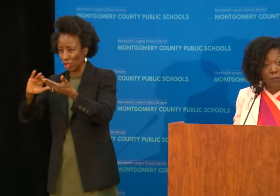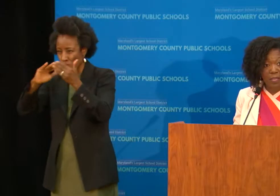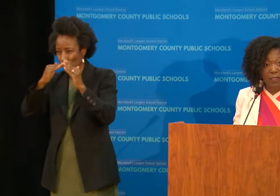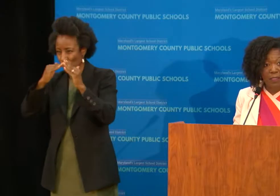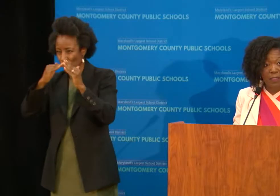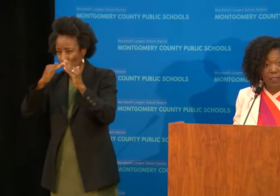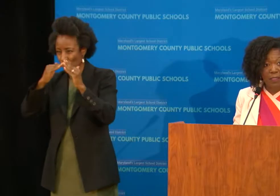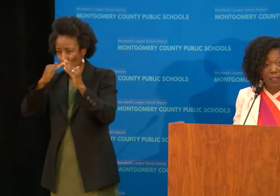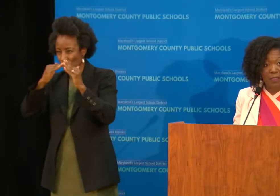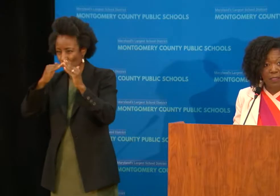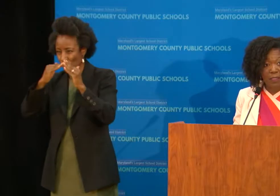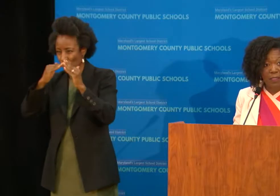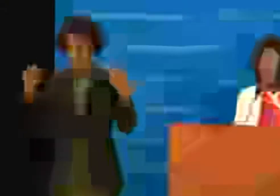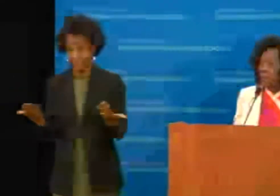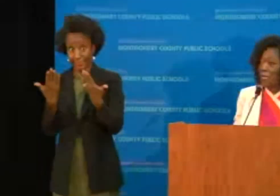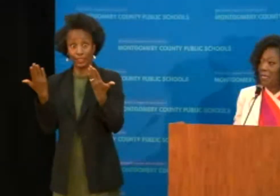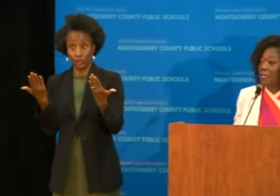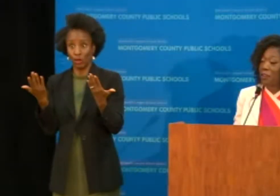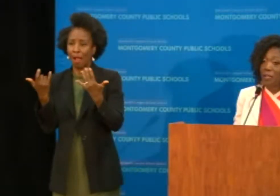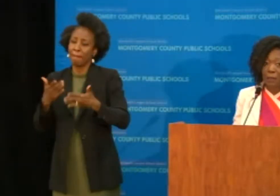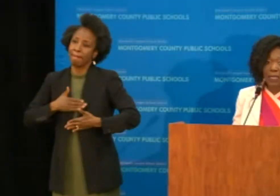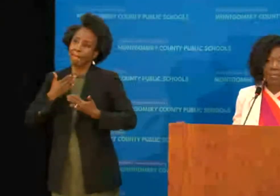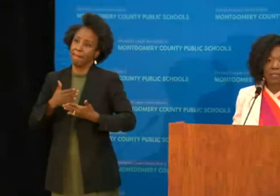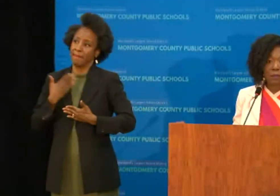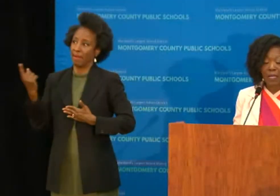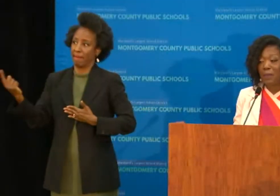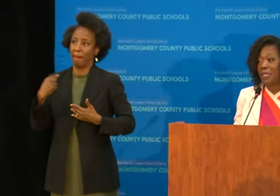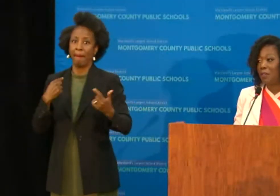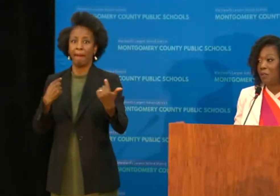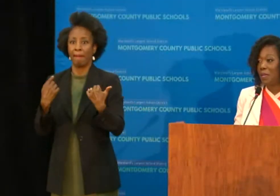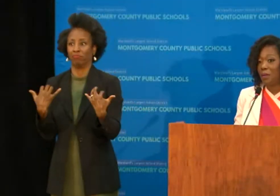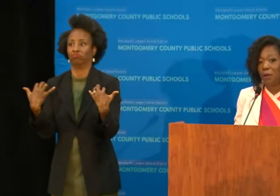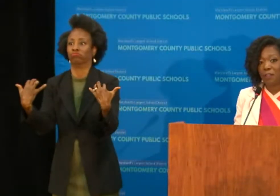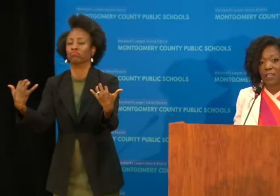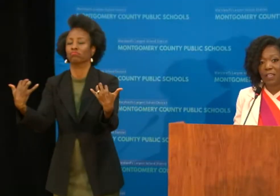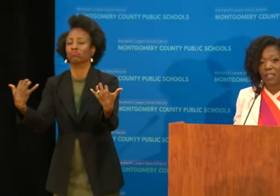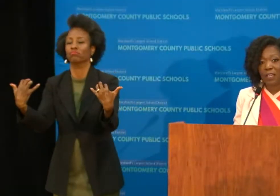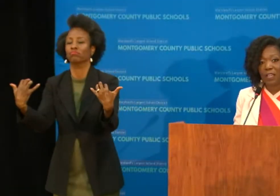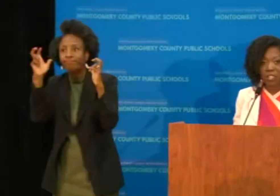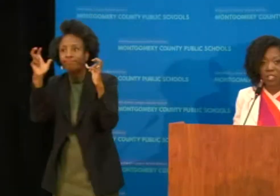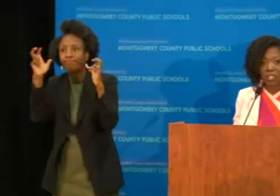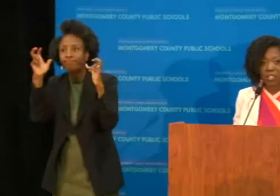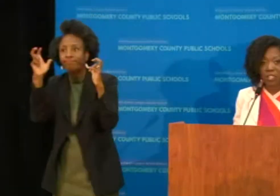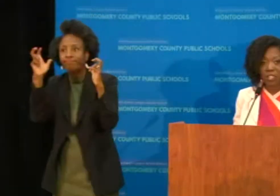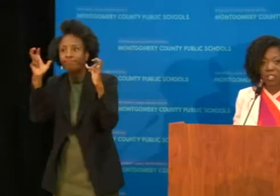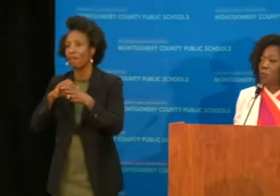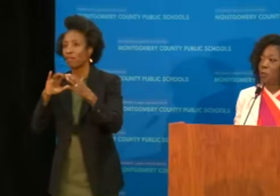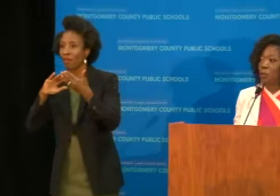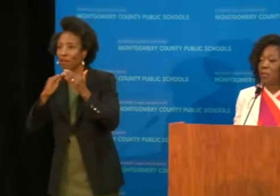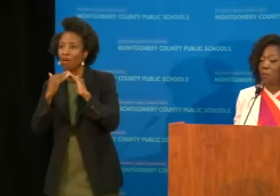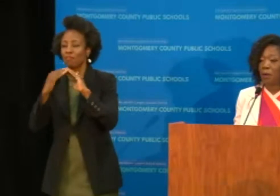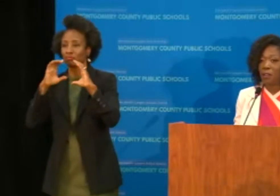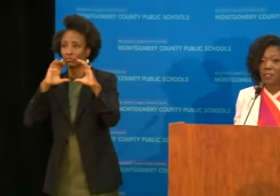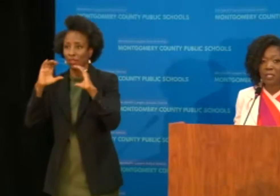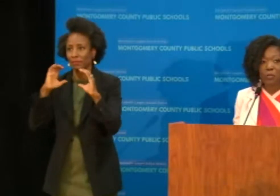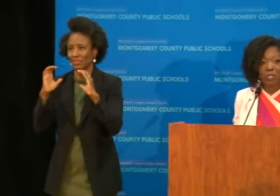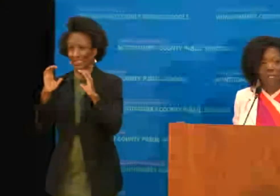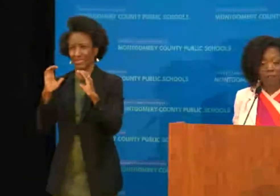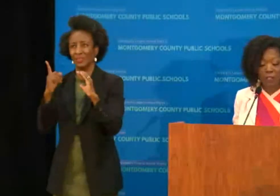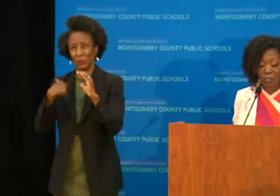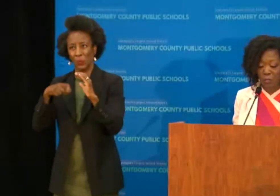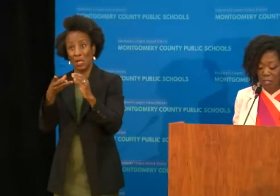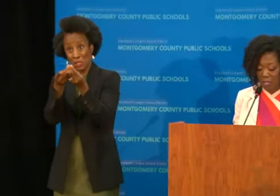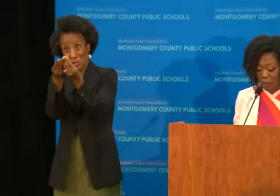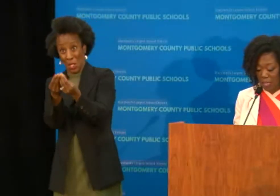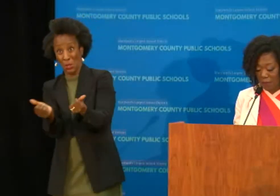so grateful that they are here because that means them coming here, being a part of the conversation, also says we want to be a part of a